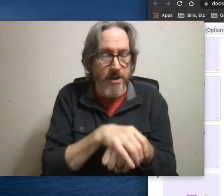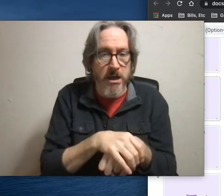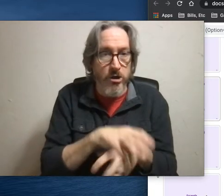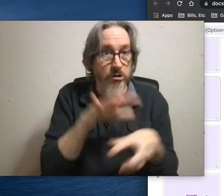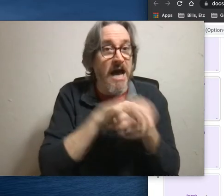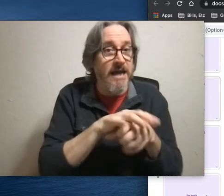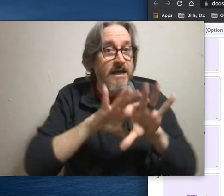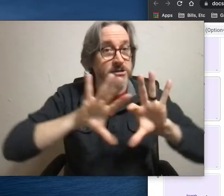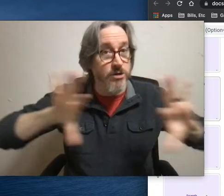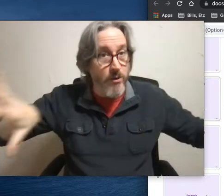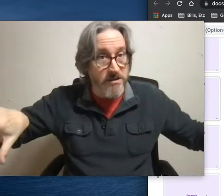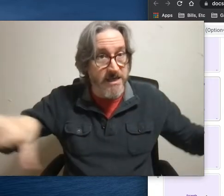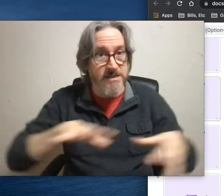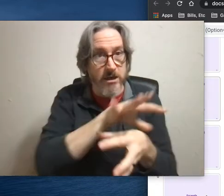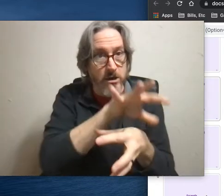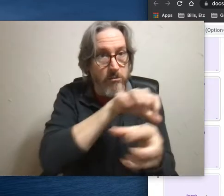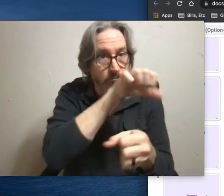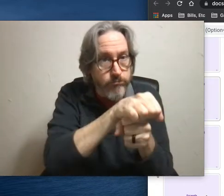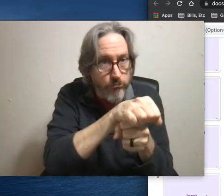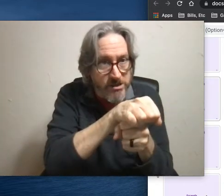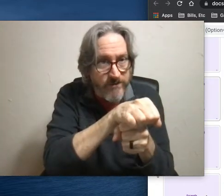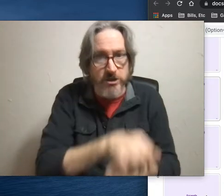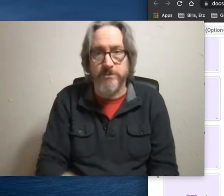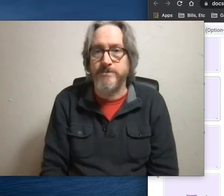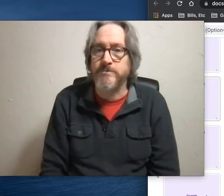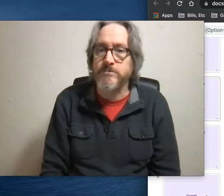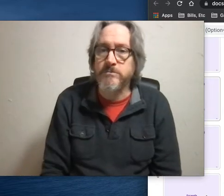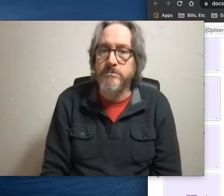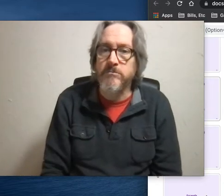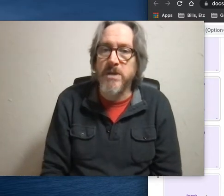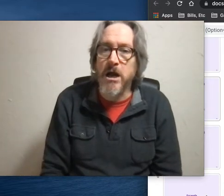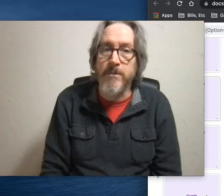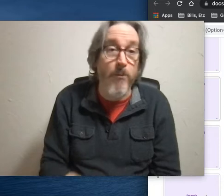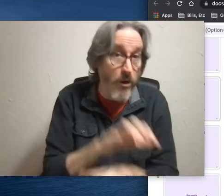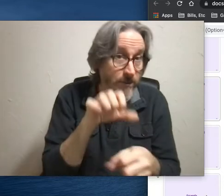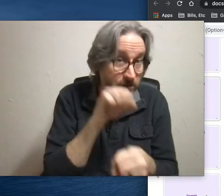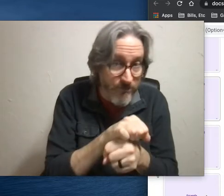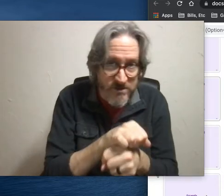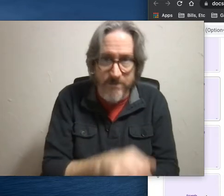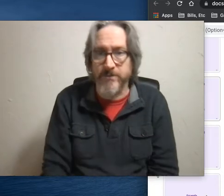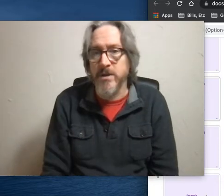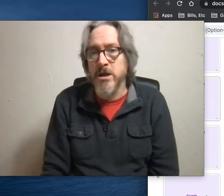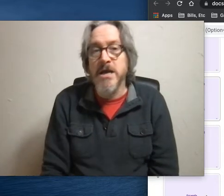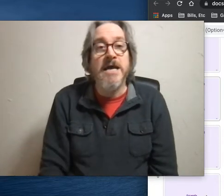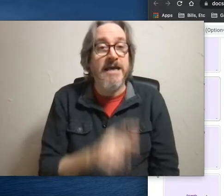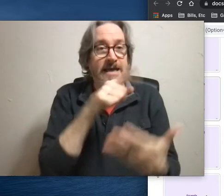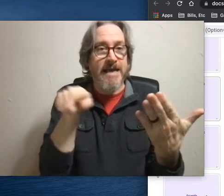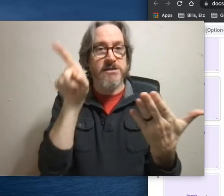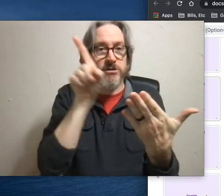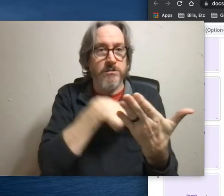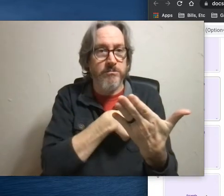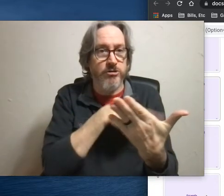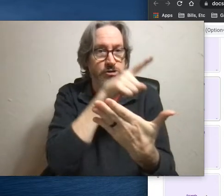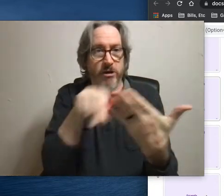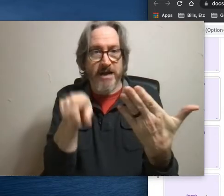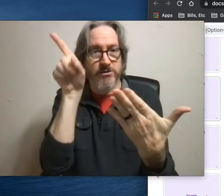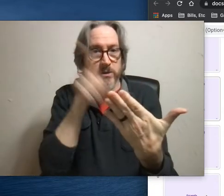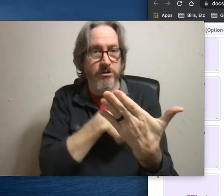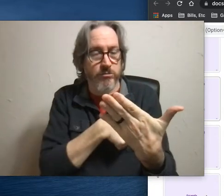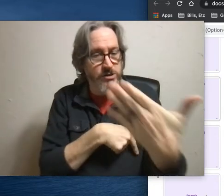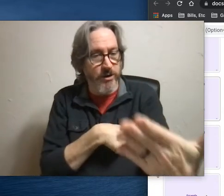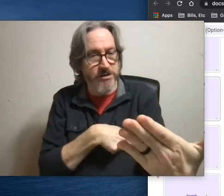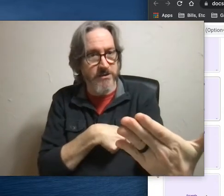right? You're locking it in so no one else gets it. Reservation. Appointment, same thing. Cancel, just draw an